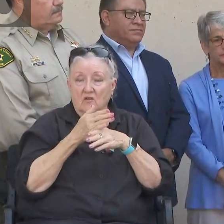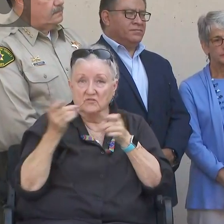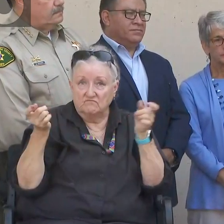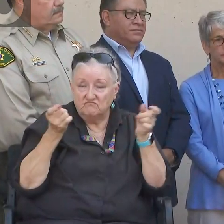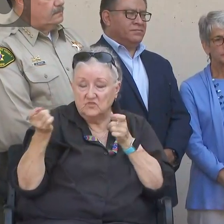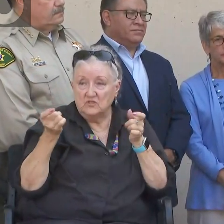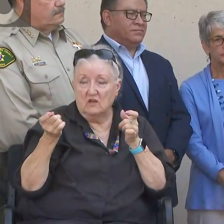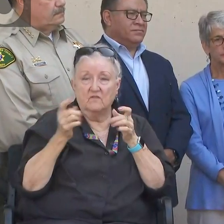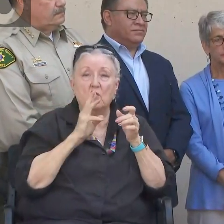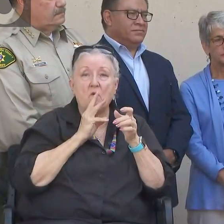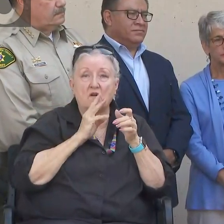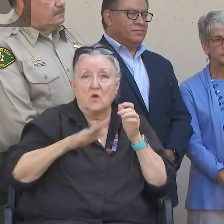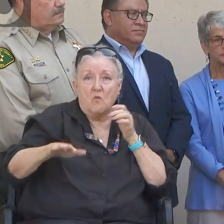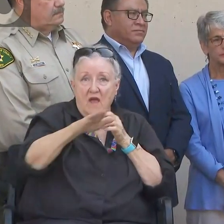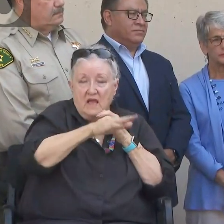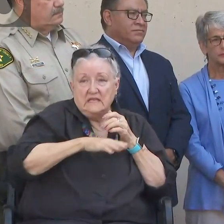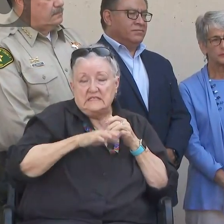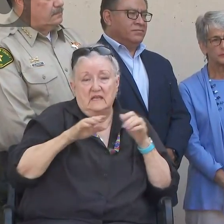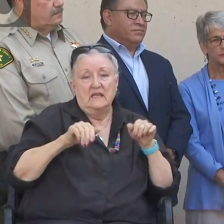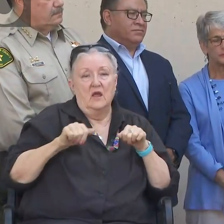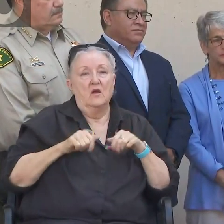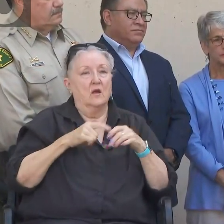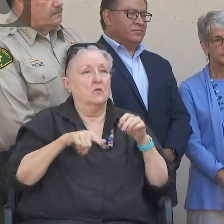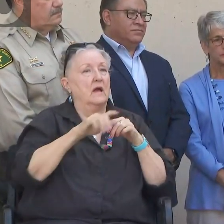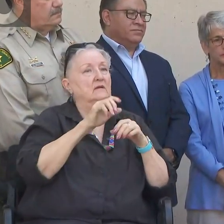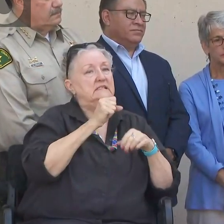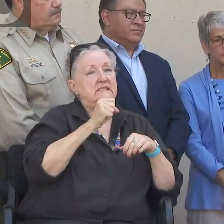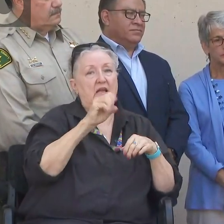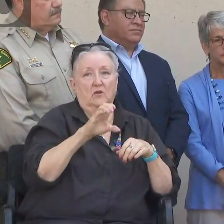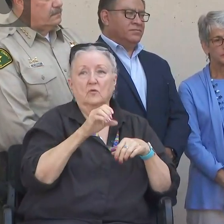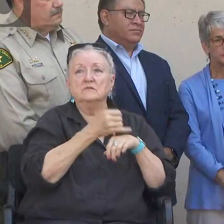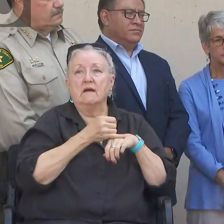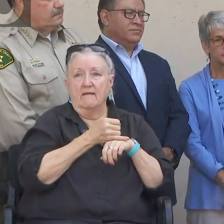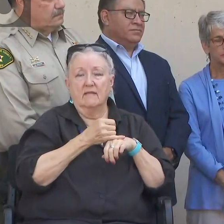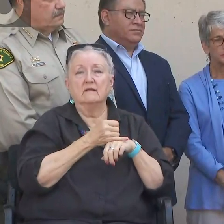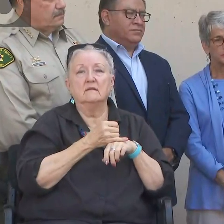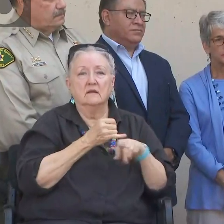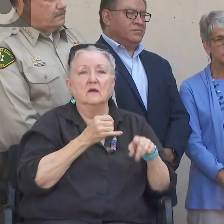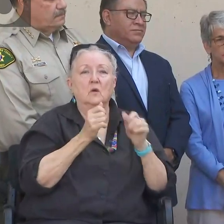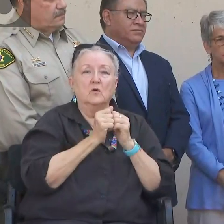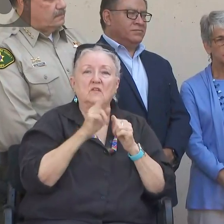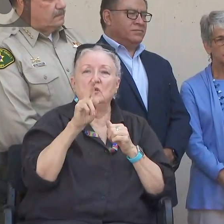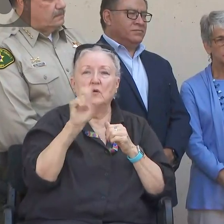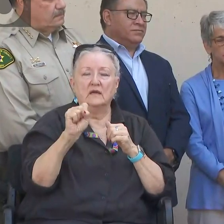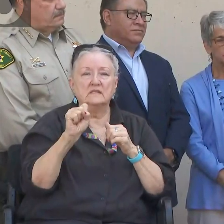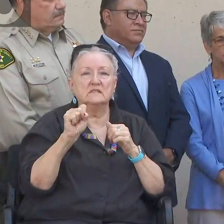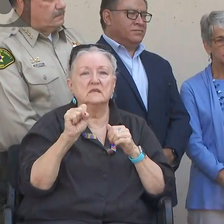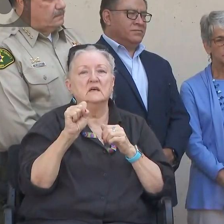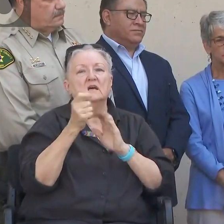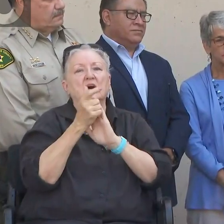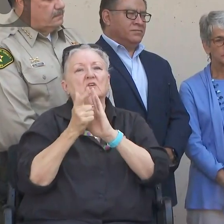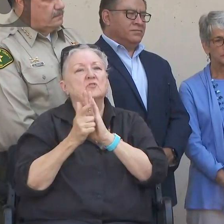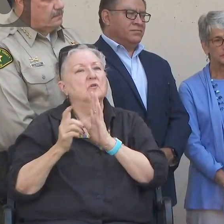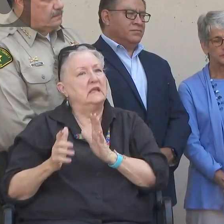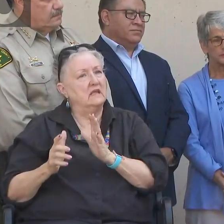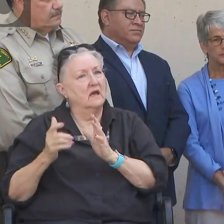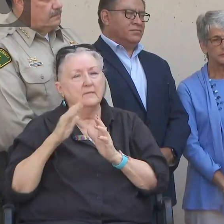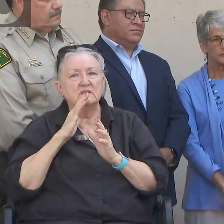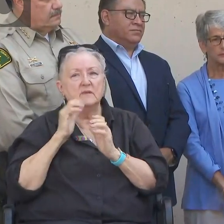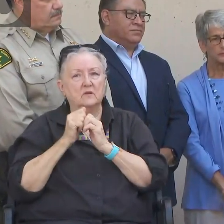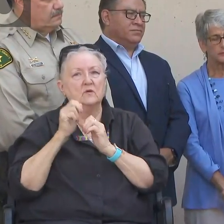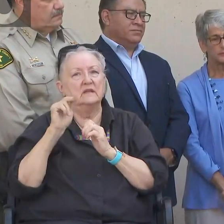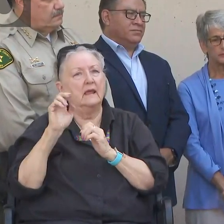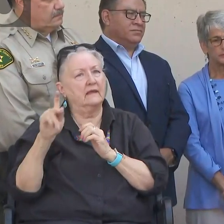these waterways and the area around Santa Cruz Island with the U.S. Attorney. I've been speaking with the U.S. Attorney